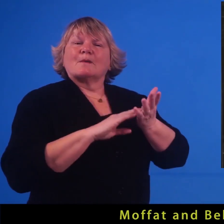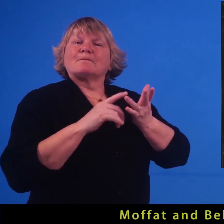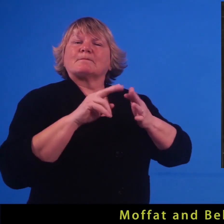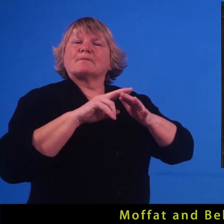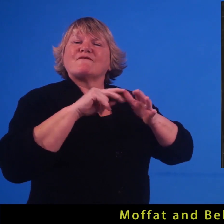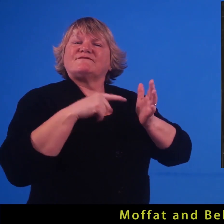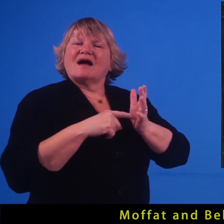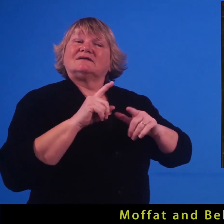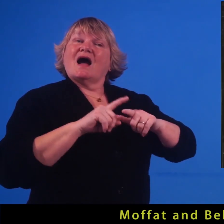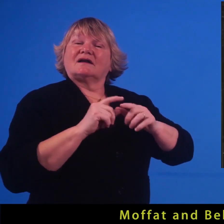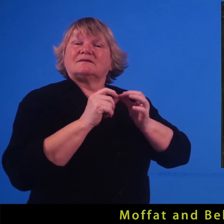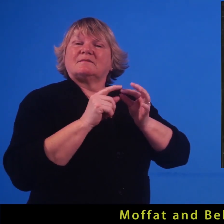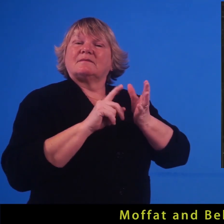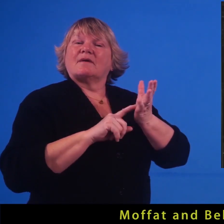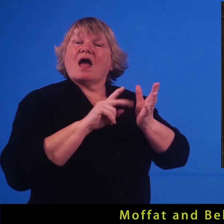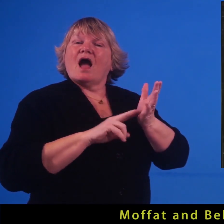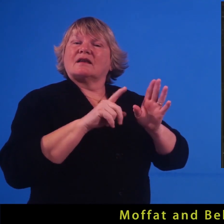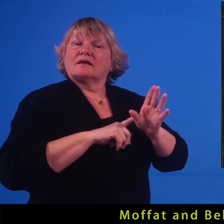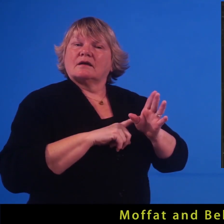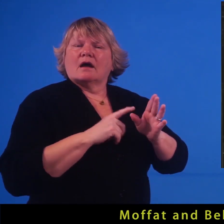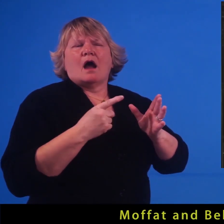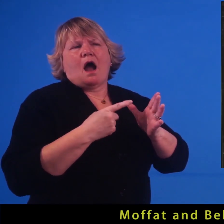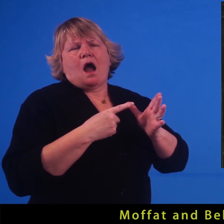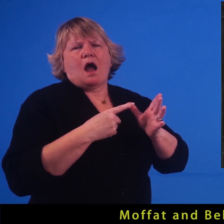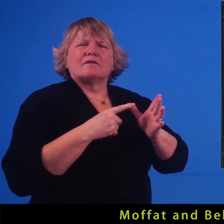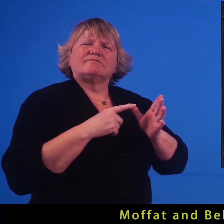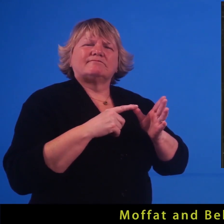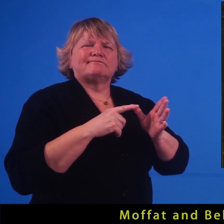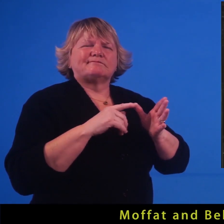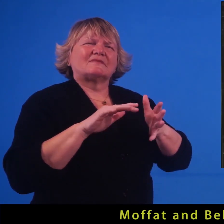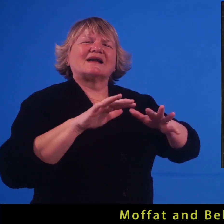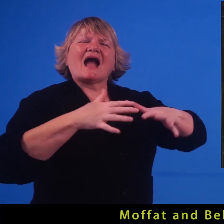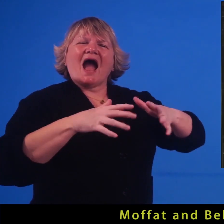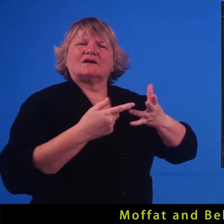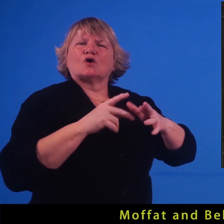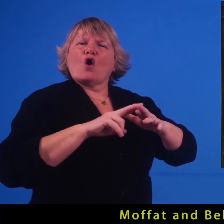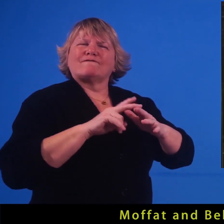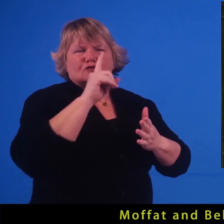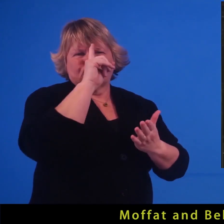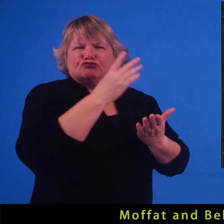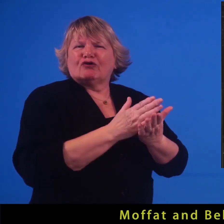Moffat and Bellany, A Kind of Realism, Edinburgh Festival,